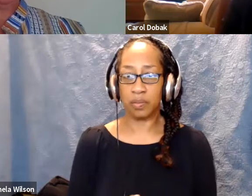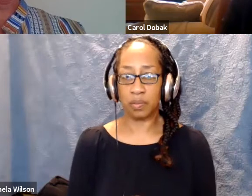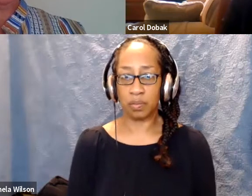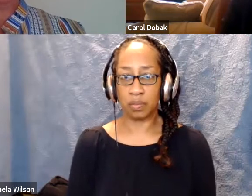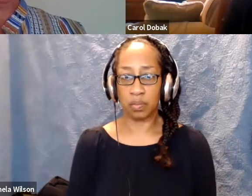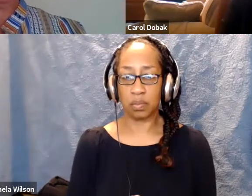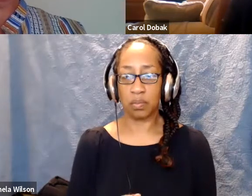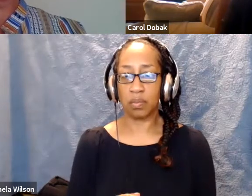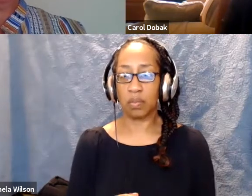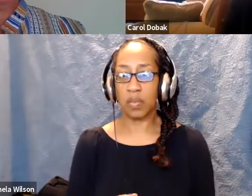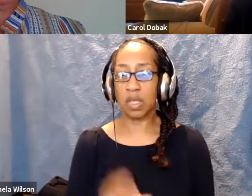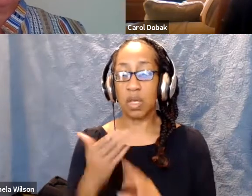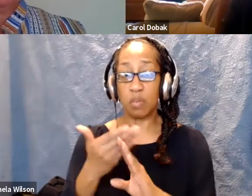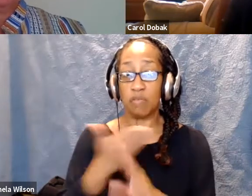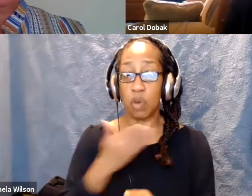Oh, the one just before this one.